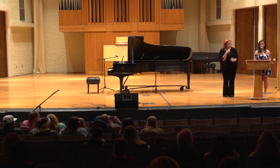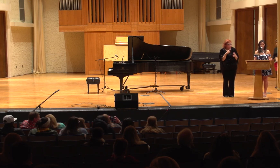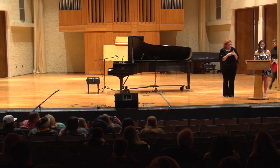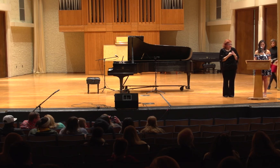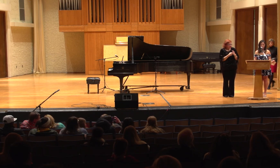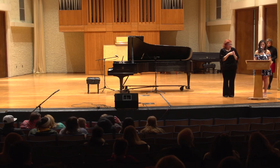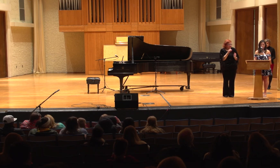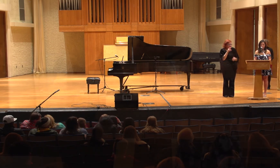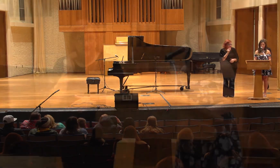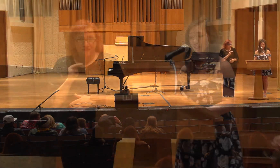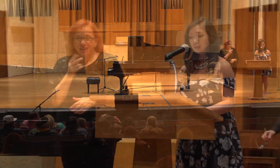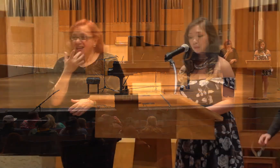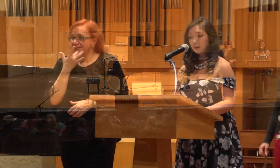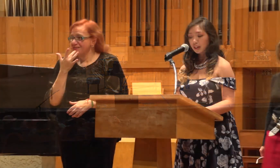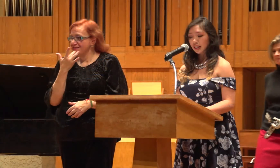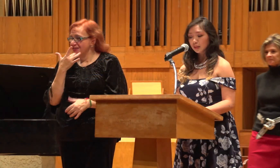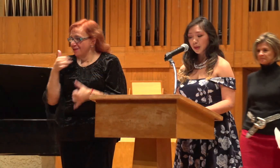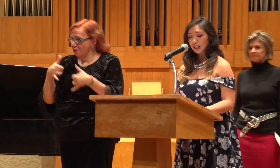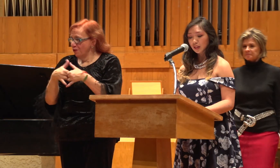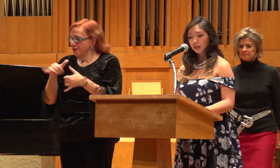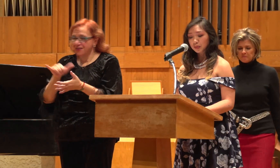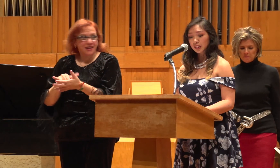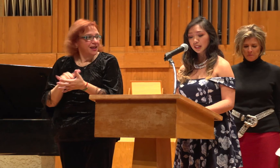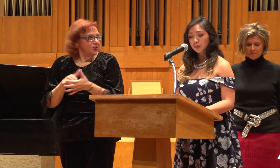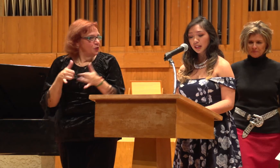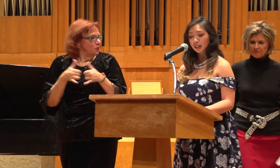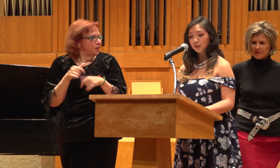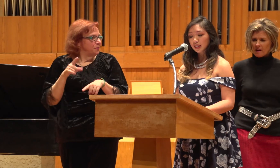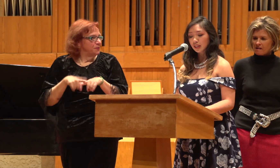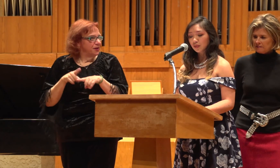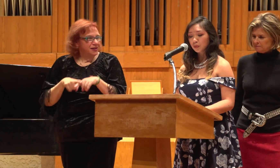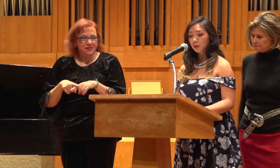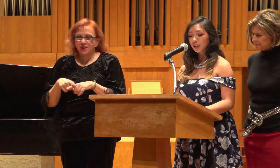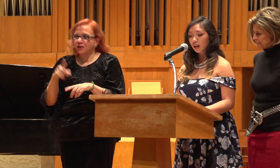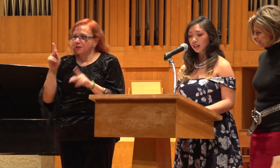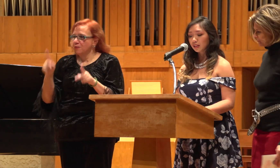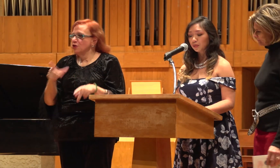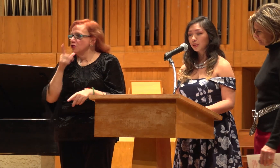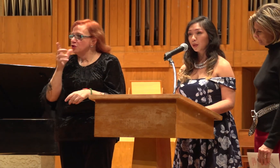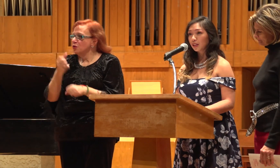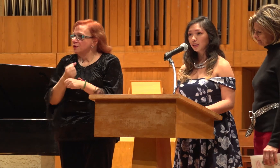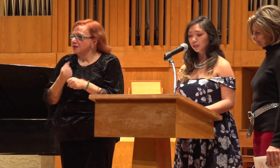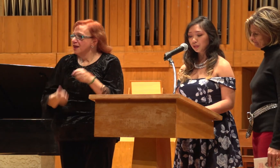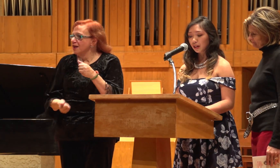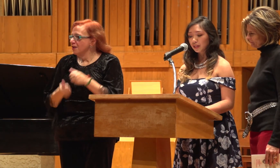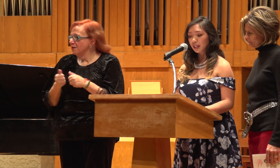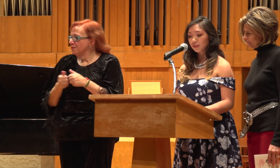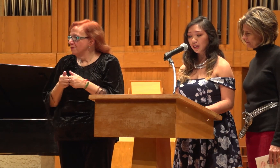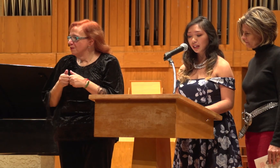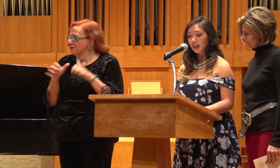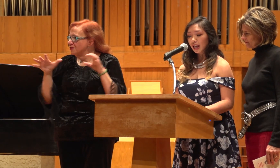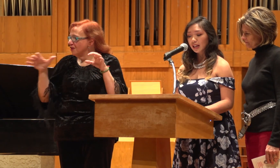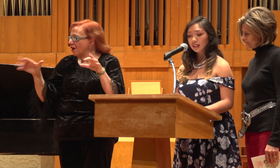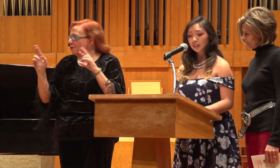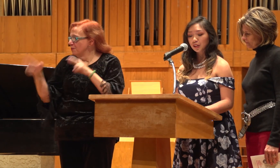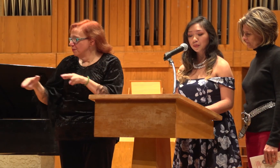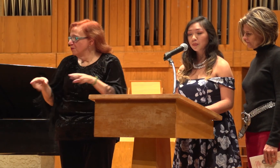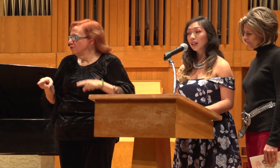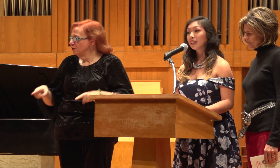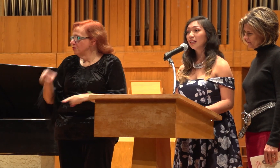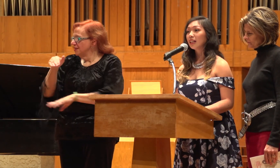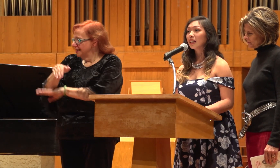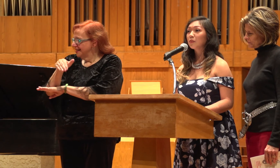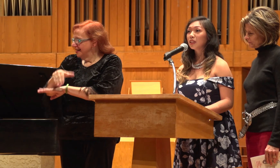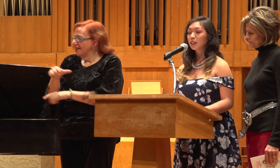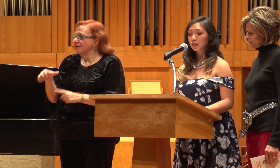fan favorite award. This award is based on the participant that received the most audience response throughout the evening and is